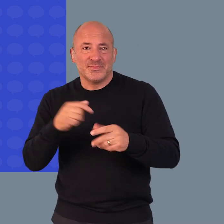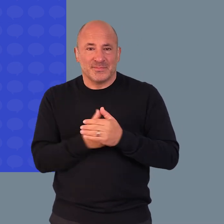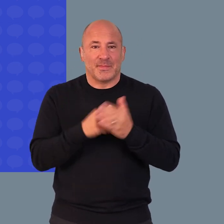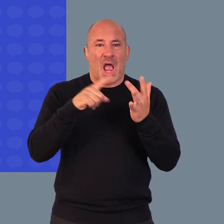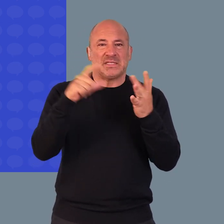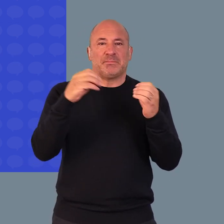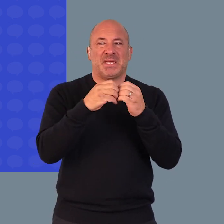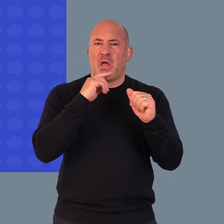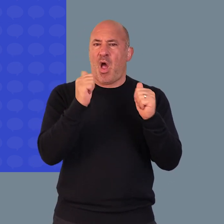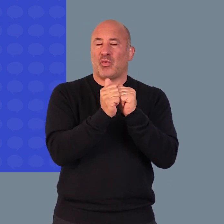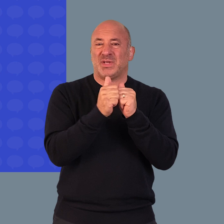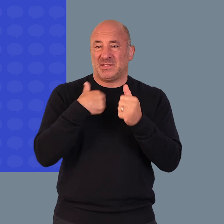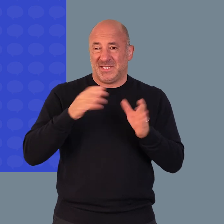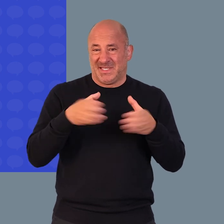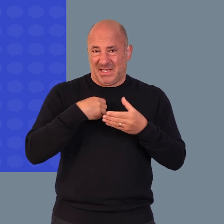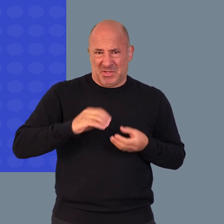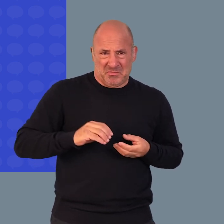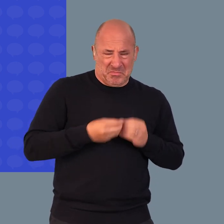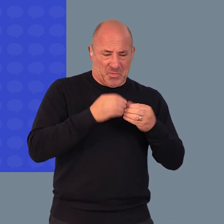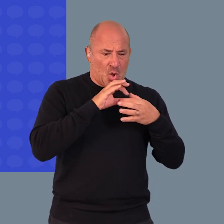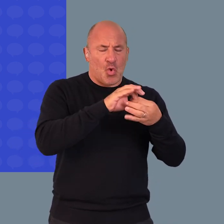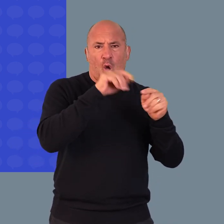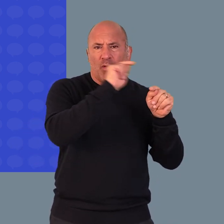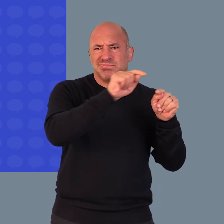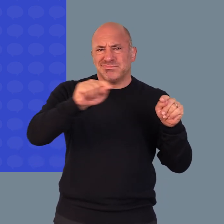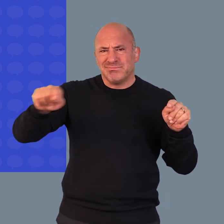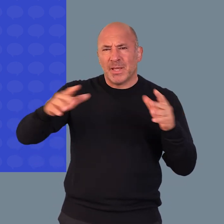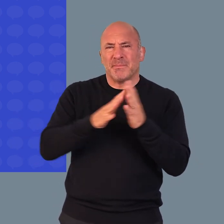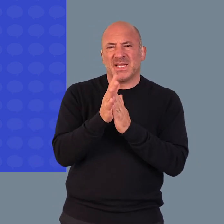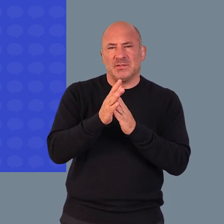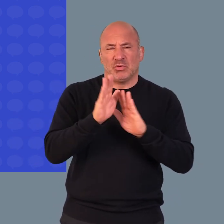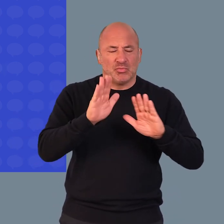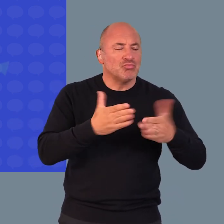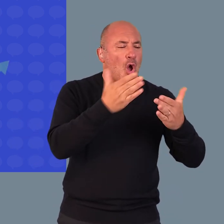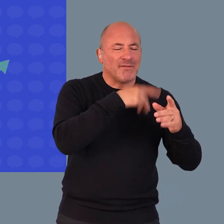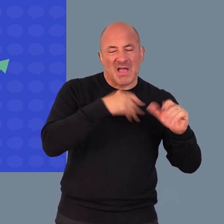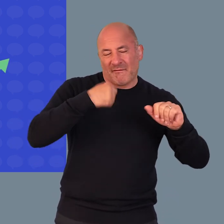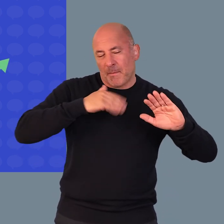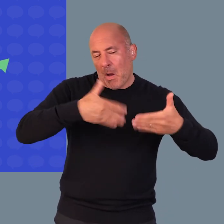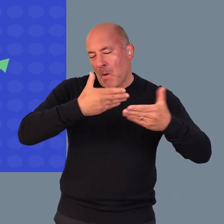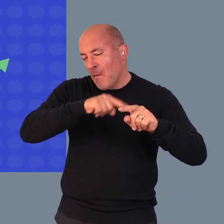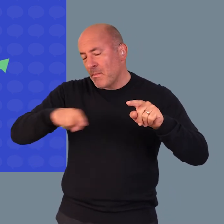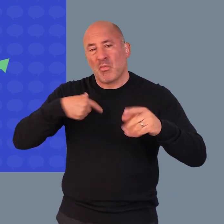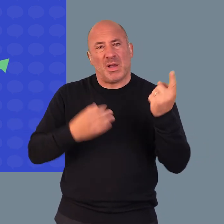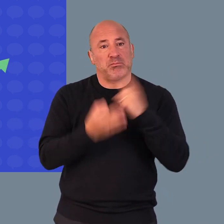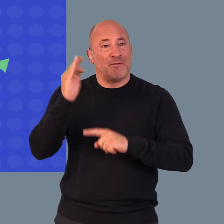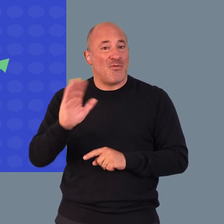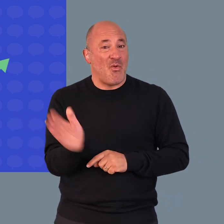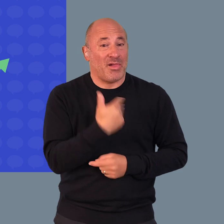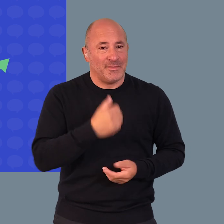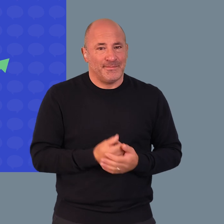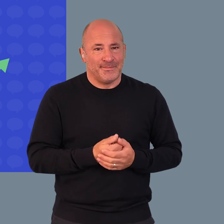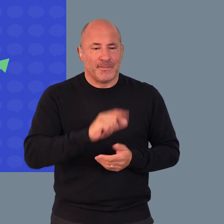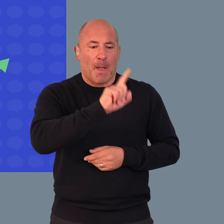heard. And the ICB agreed to create a team to work with partners to deliver improvements across all